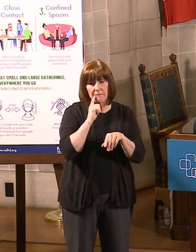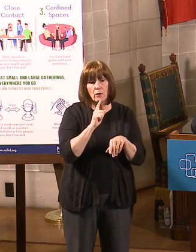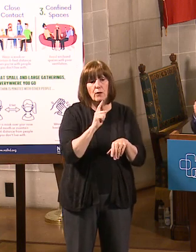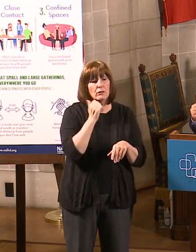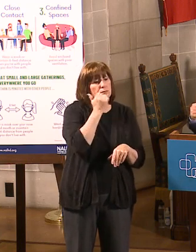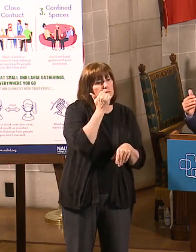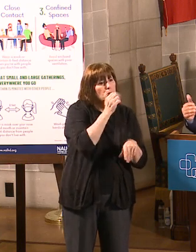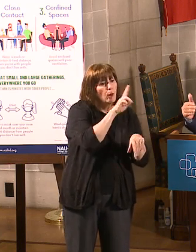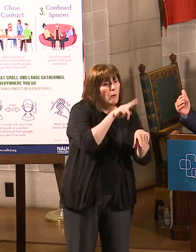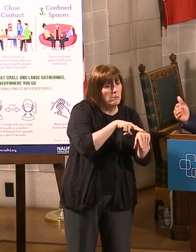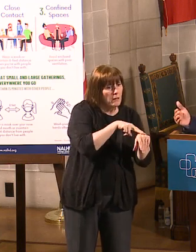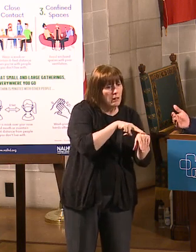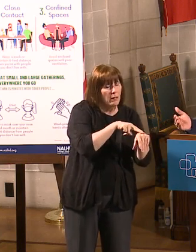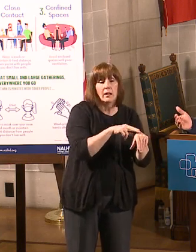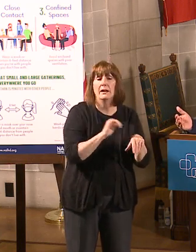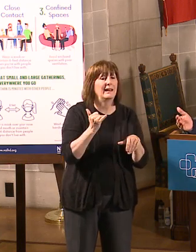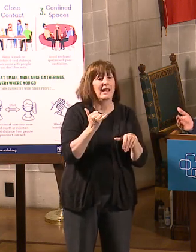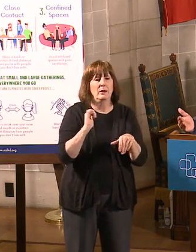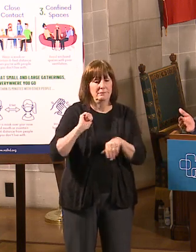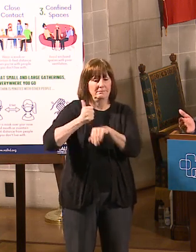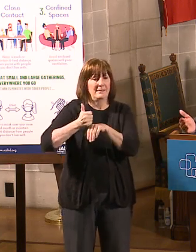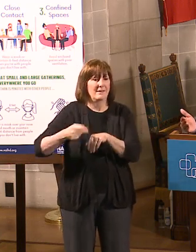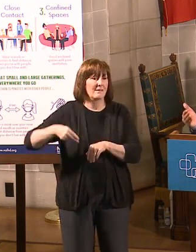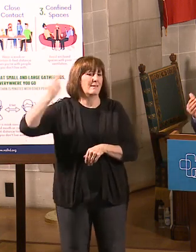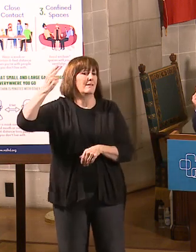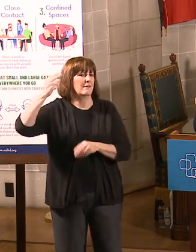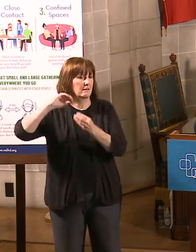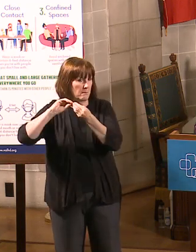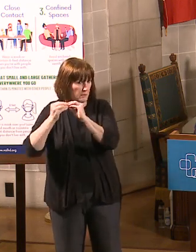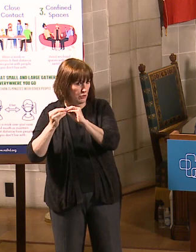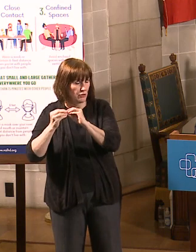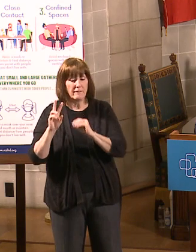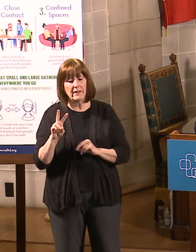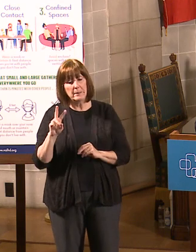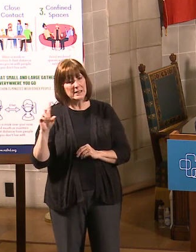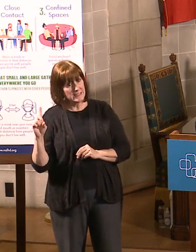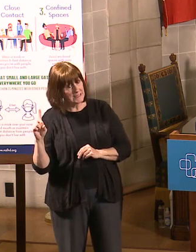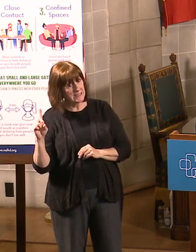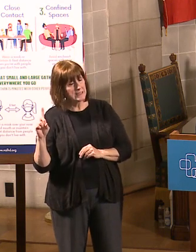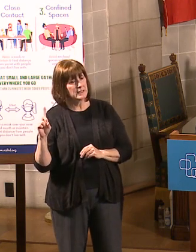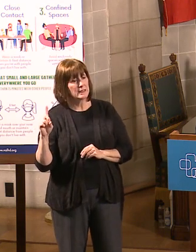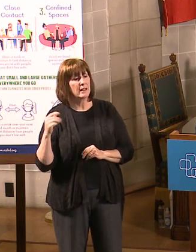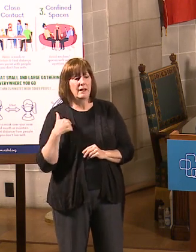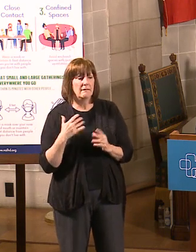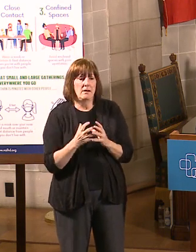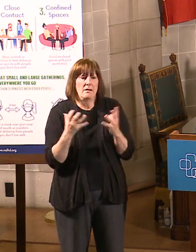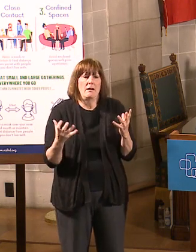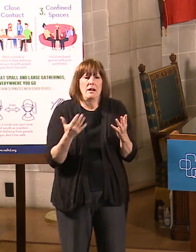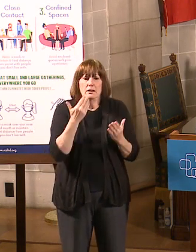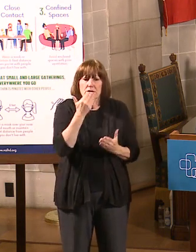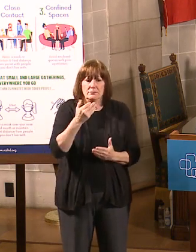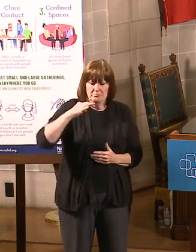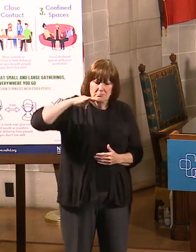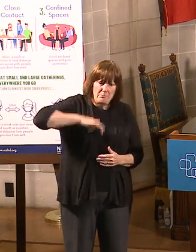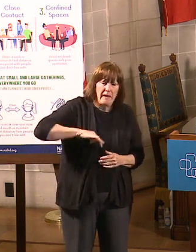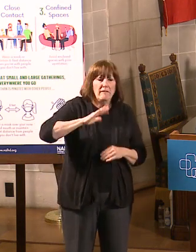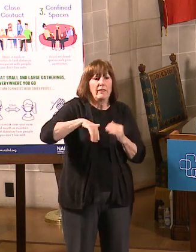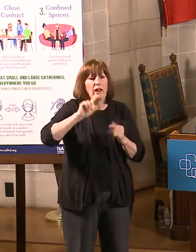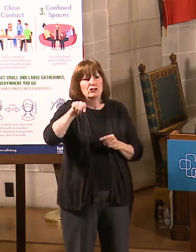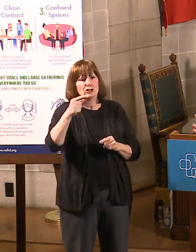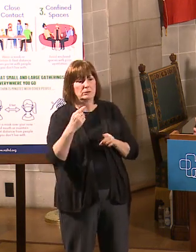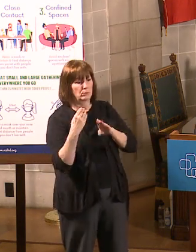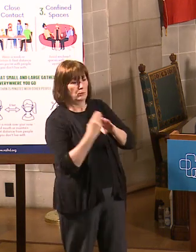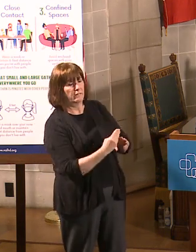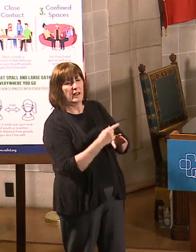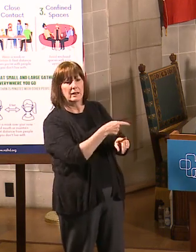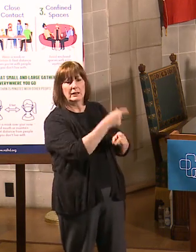normal is now being reset higher because we know vitamin D has a lot more benefits than just preventing that